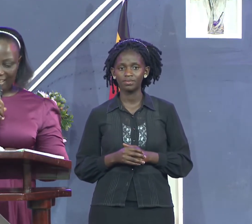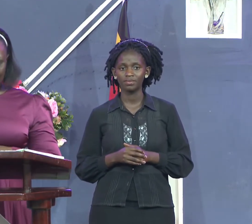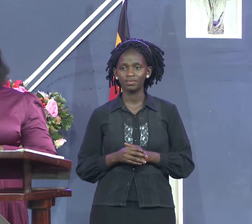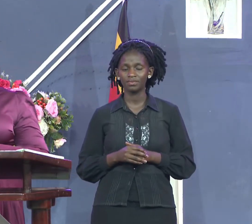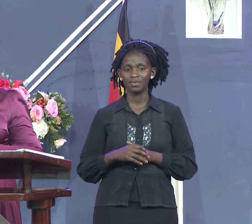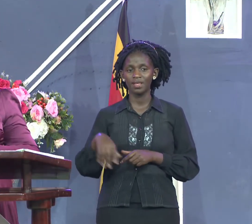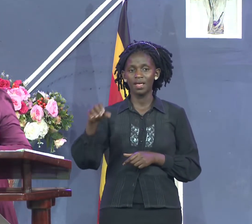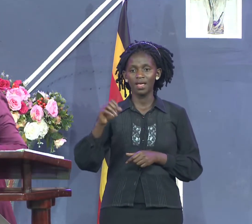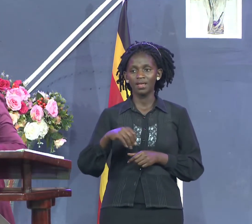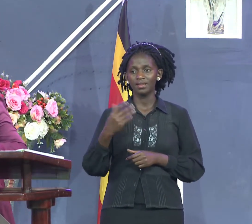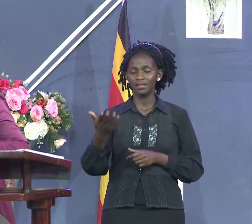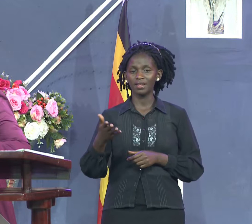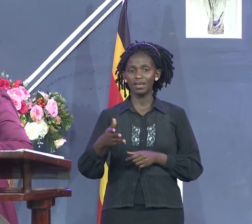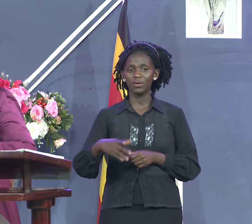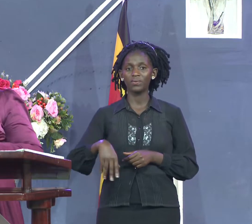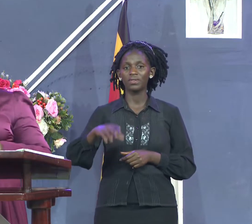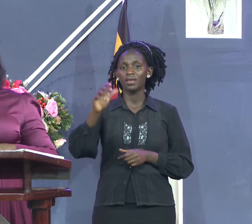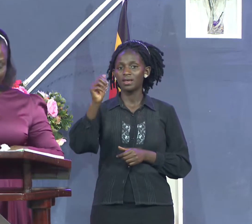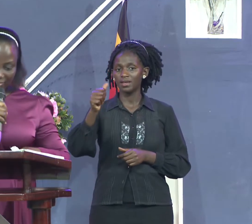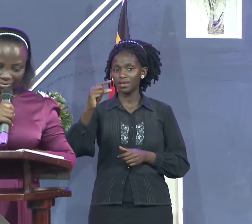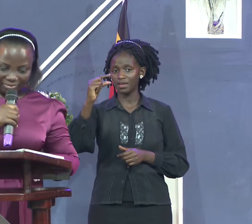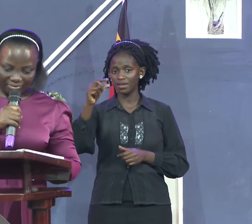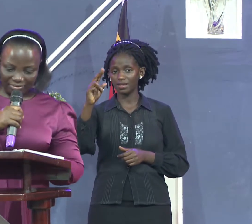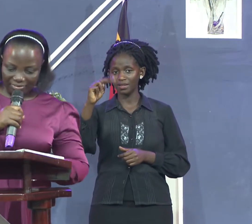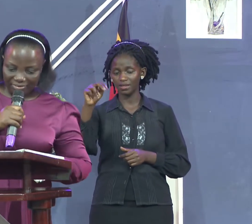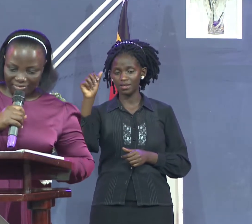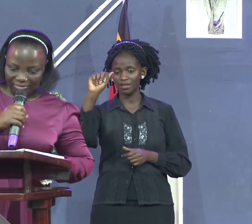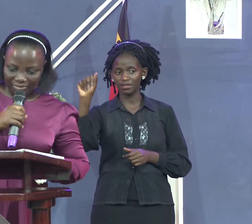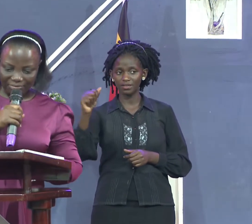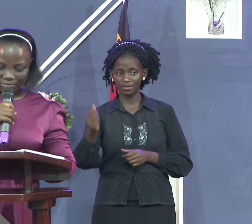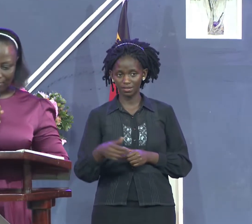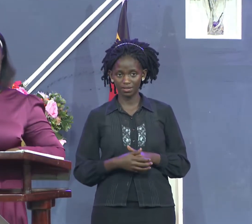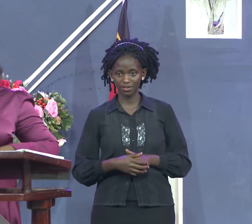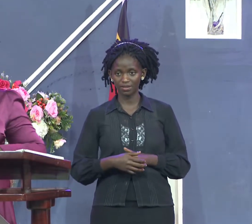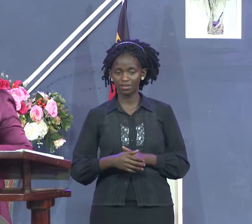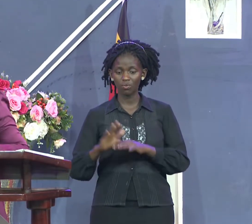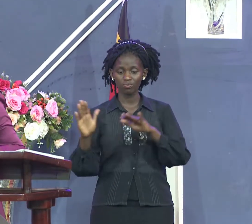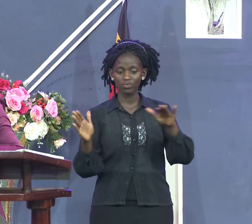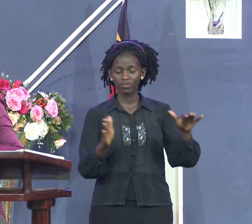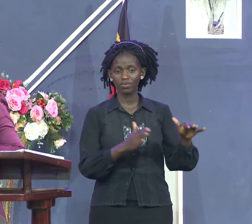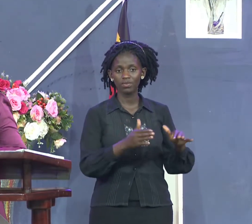Princess Agnes Lwondo. By name, Princess Agnes Lwondo.